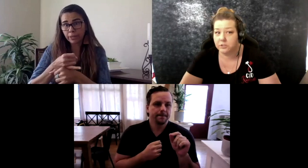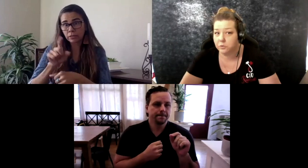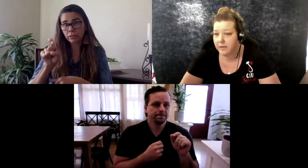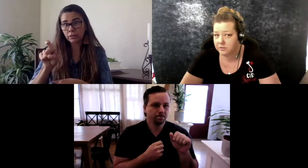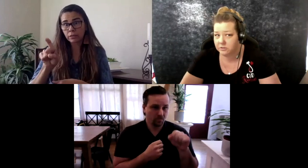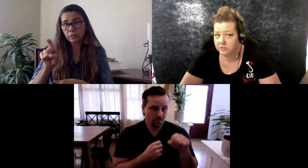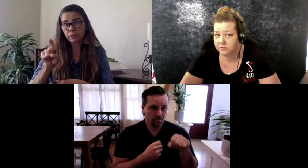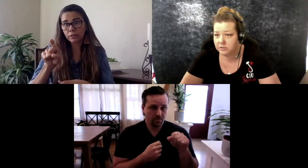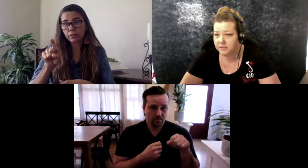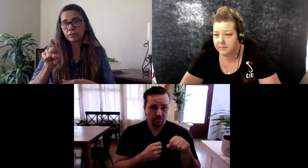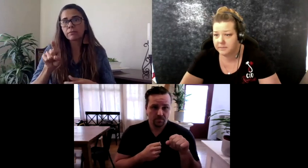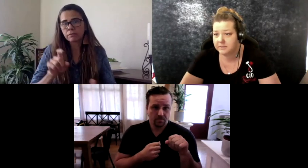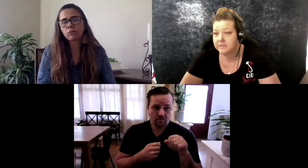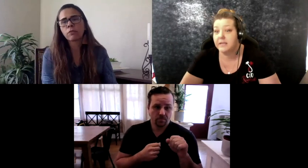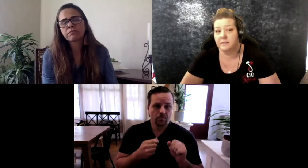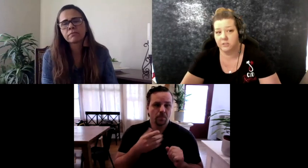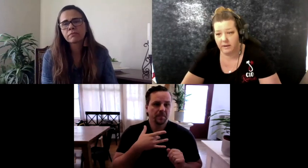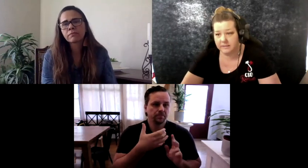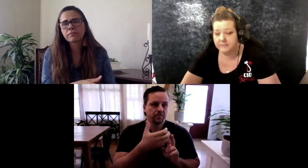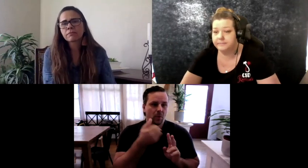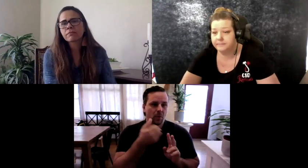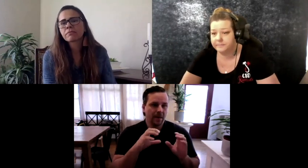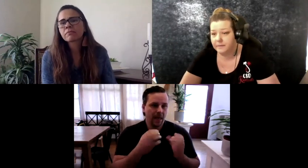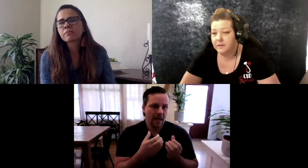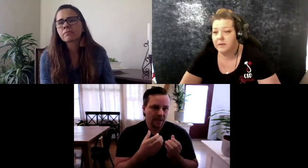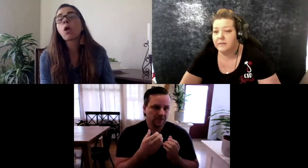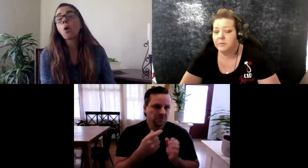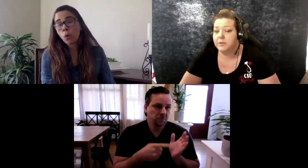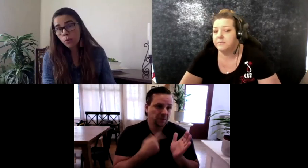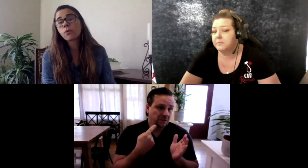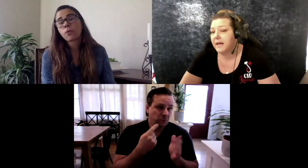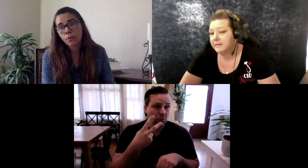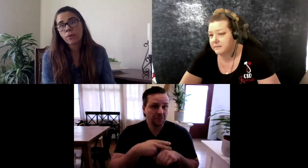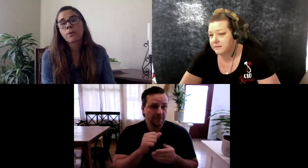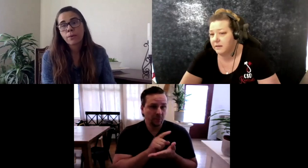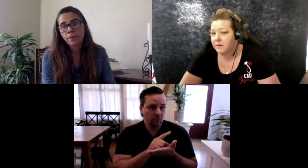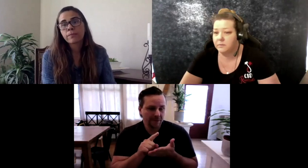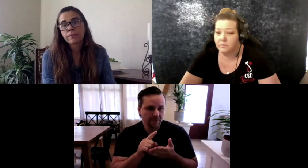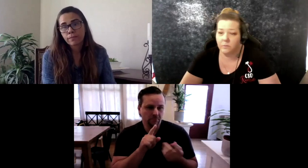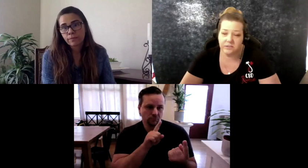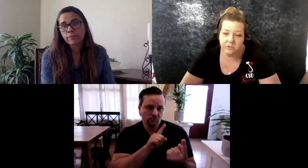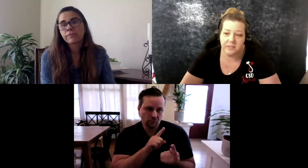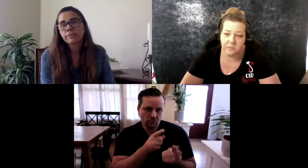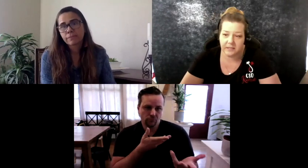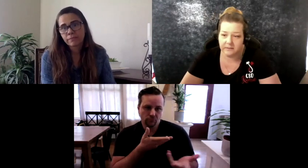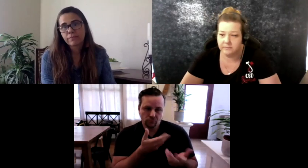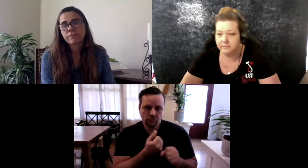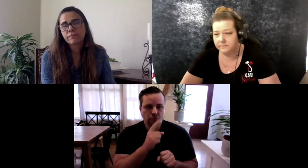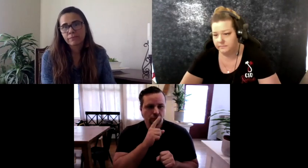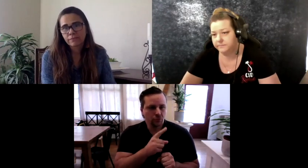For school counselors on campus, yes, that's correct. They would pull them from class once or twice a